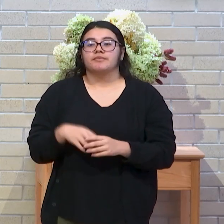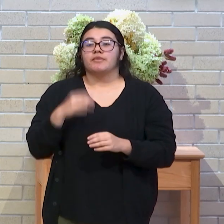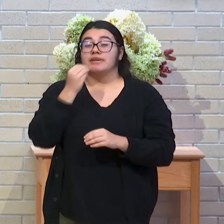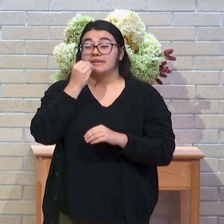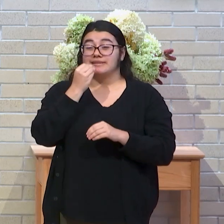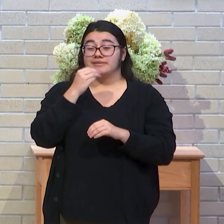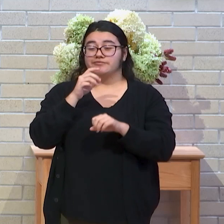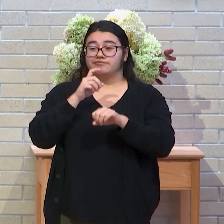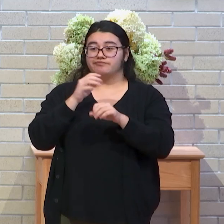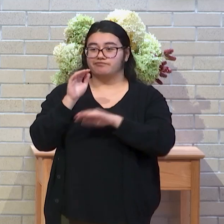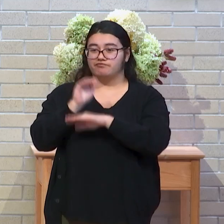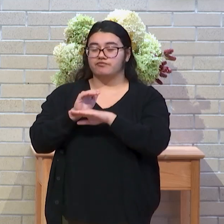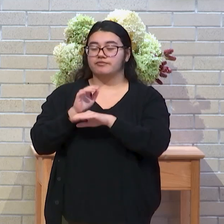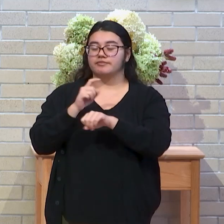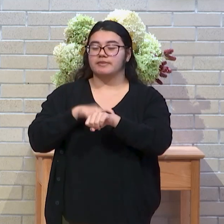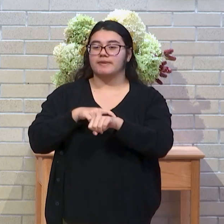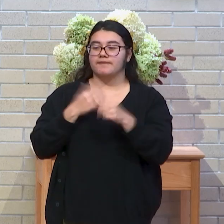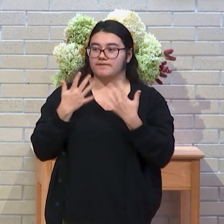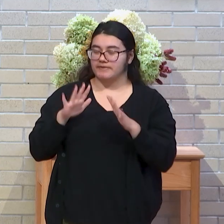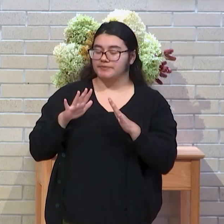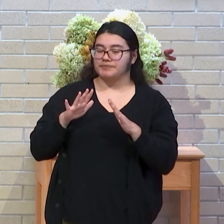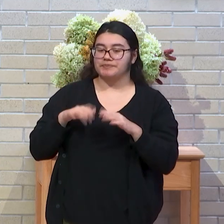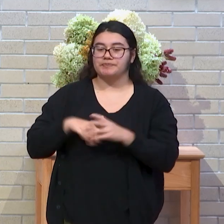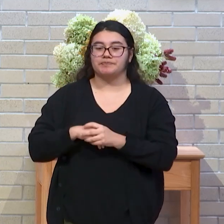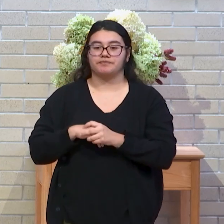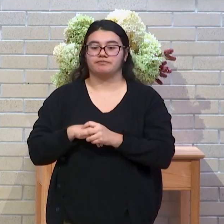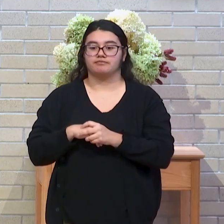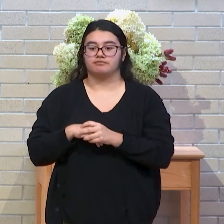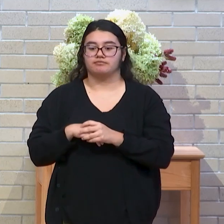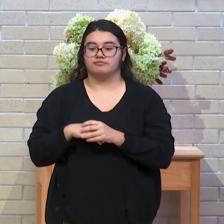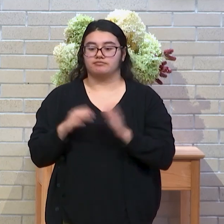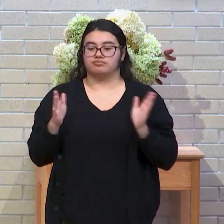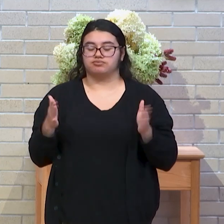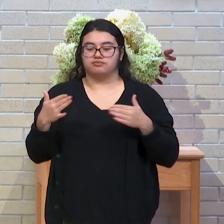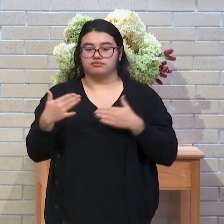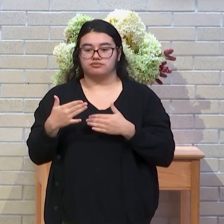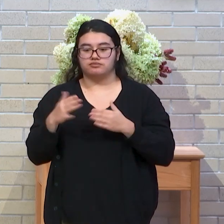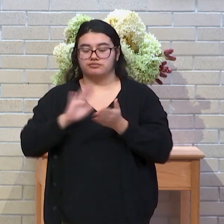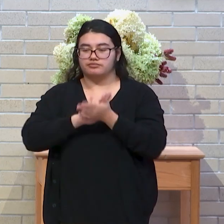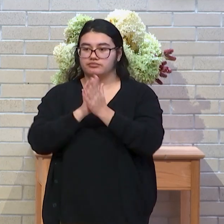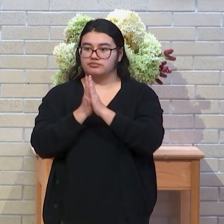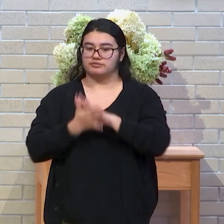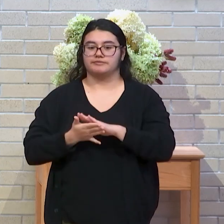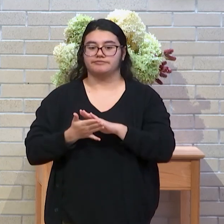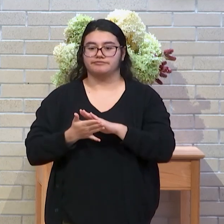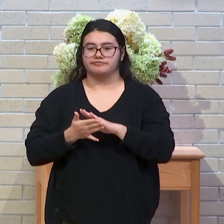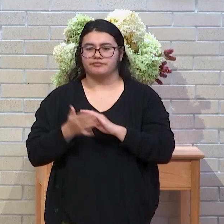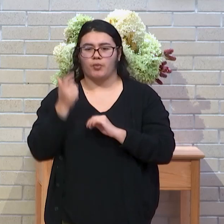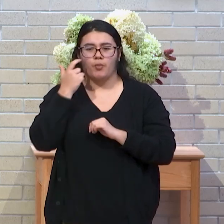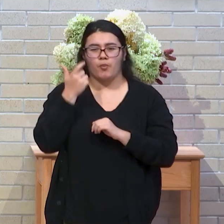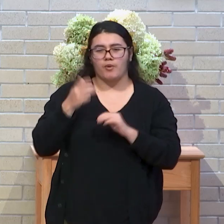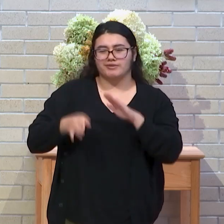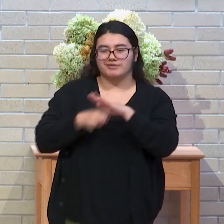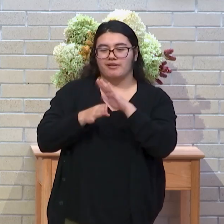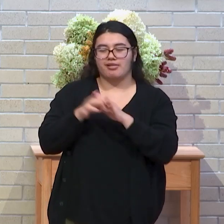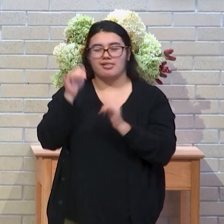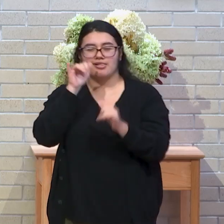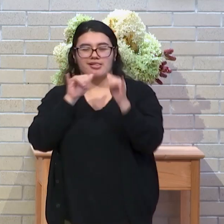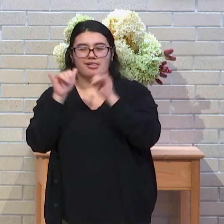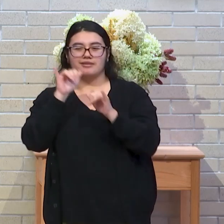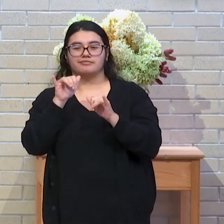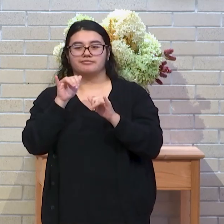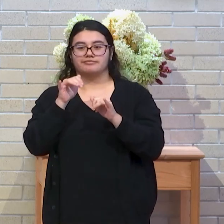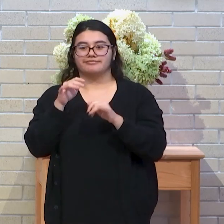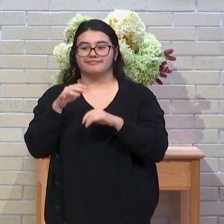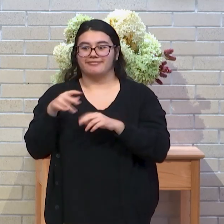the train descended on it for drinks and soccer. The car transformed into a place of celebration or anger. It was hard to tell.